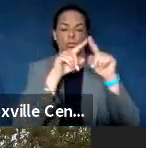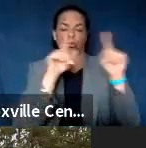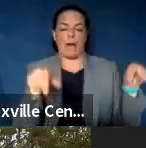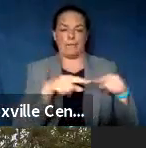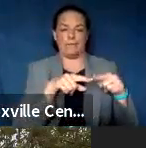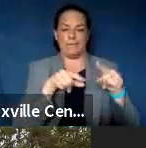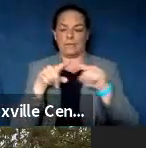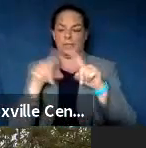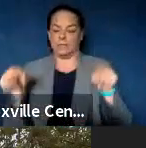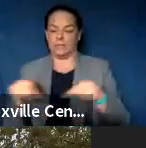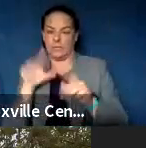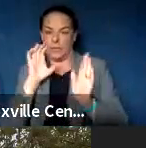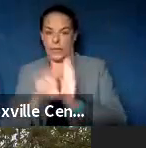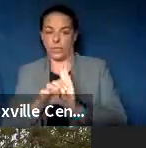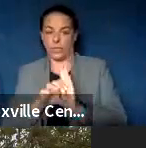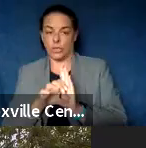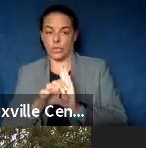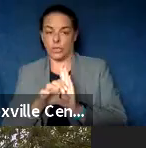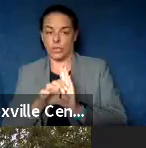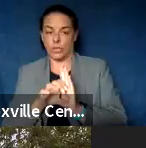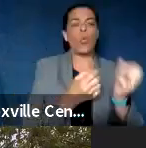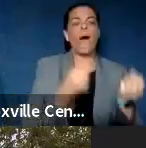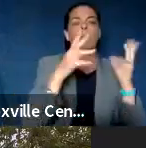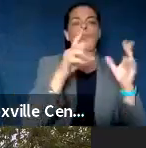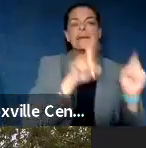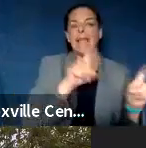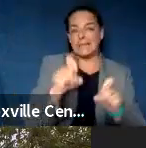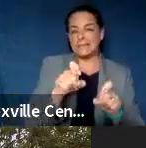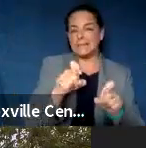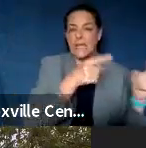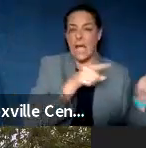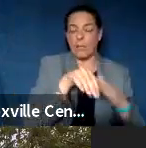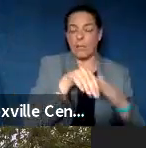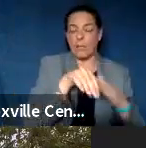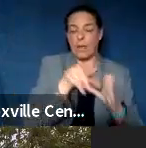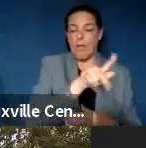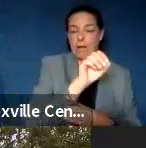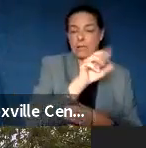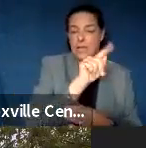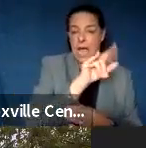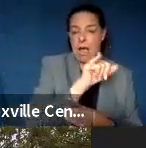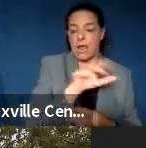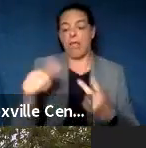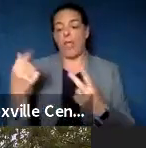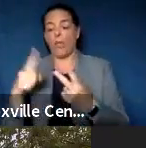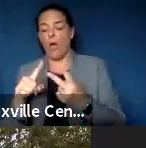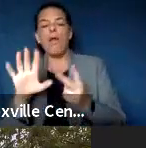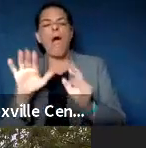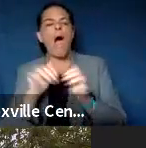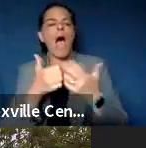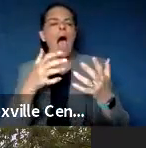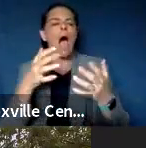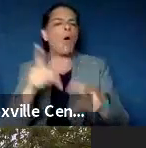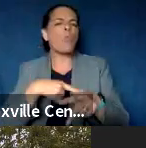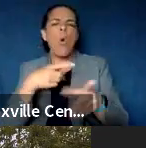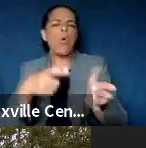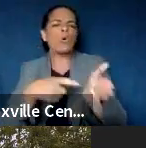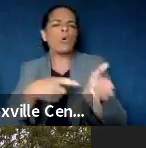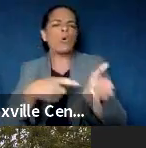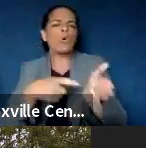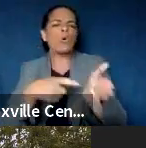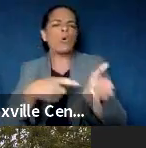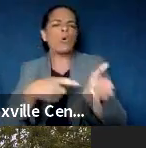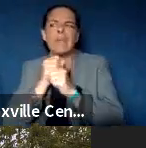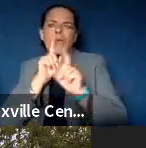that shows a sample of tests conducted for Knox County residents and another for the average time between specimen collection and